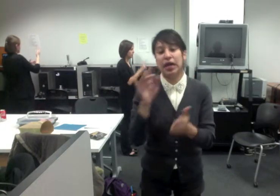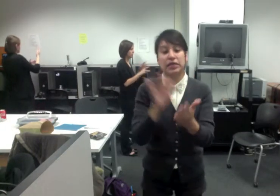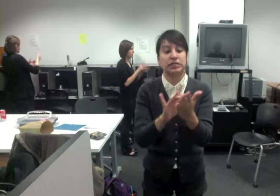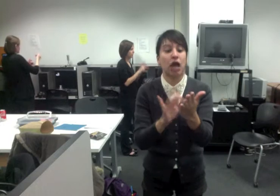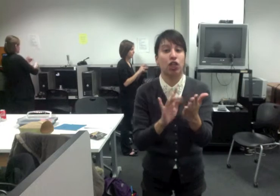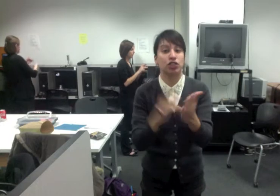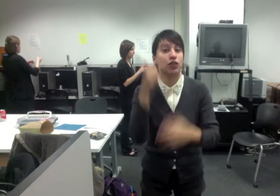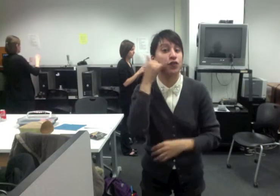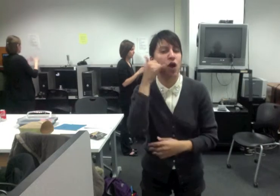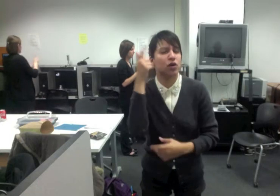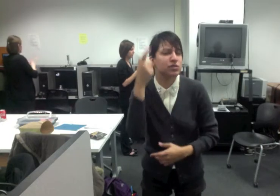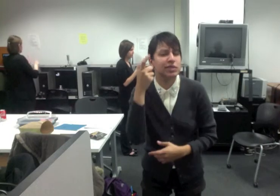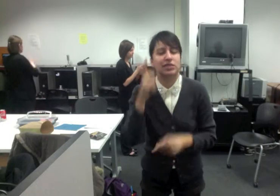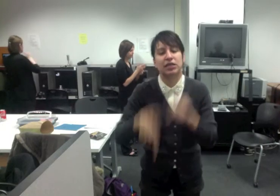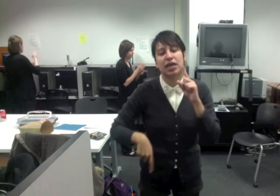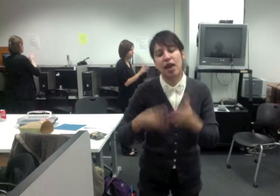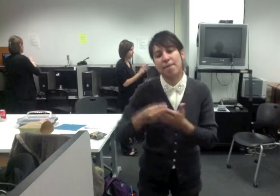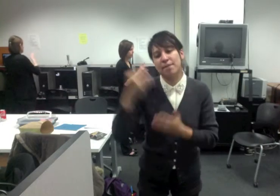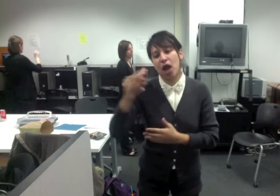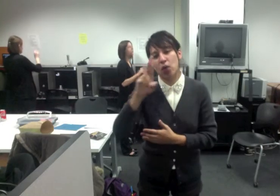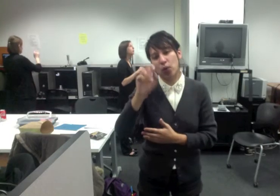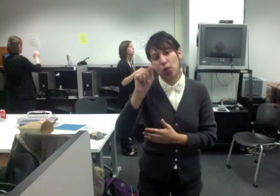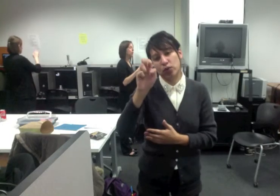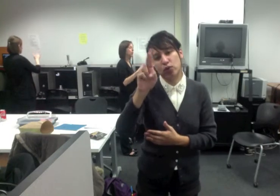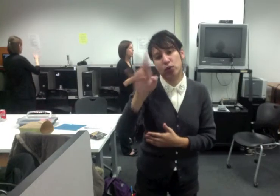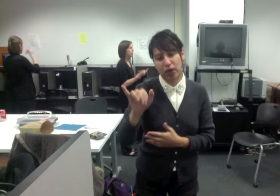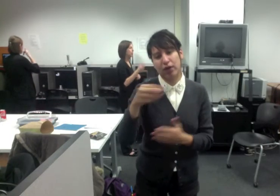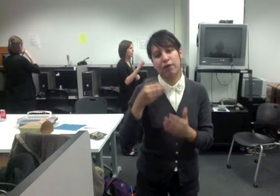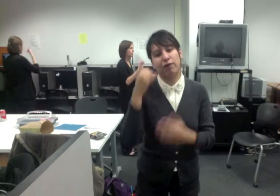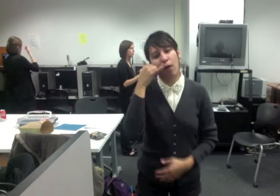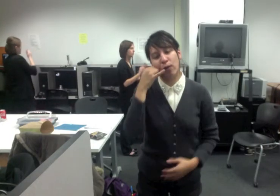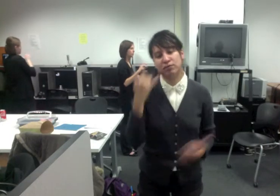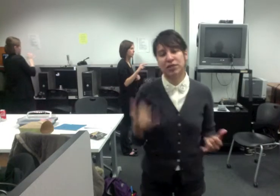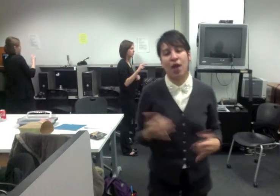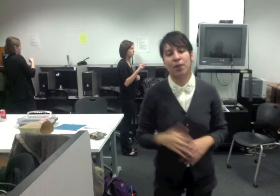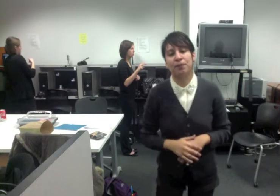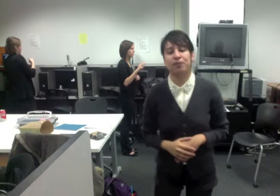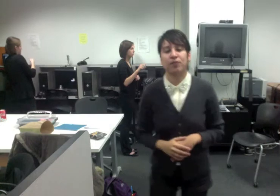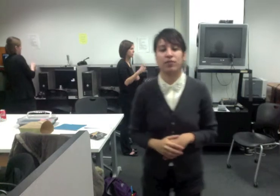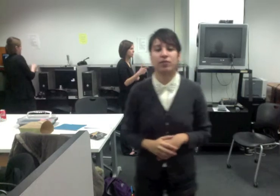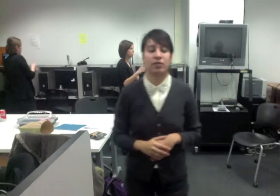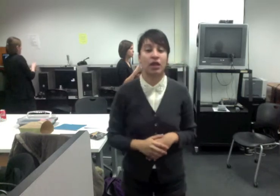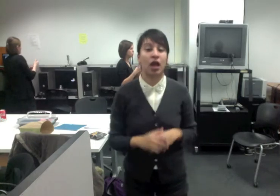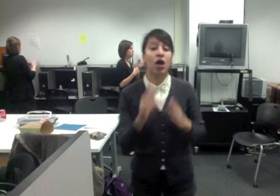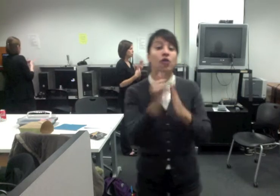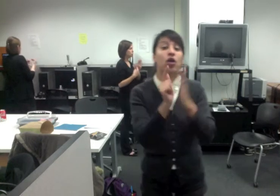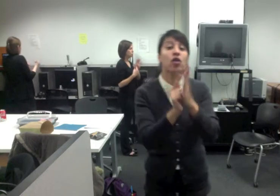We all sit at various places at various times on the scale. The law of diffusion of innovation tells us is that if you want mass